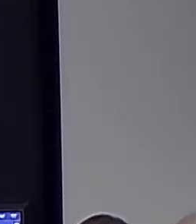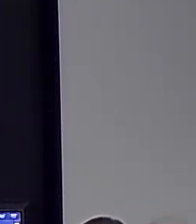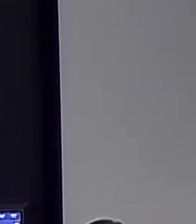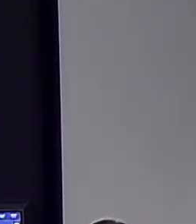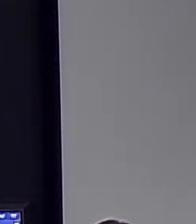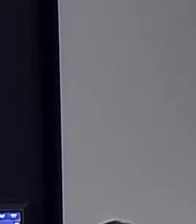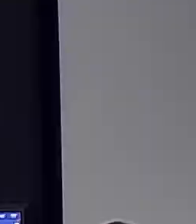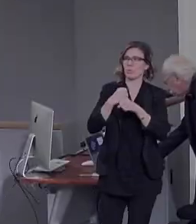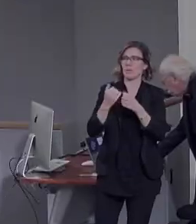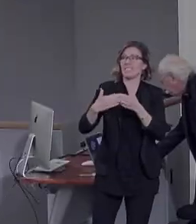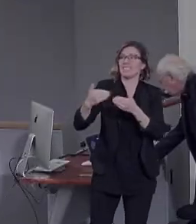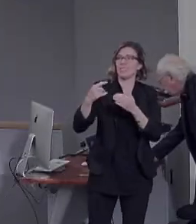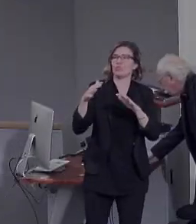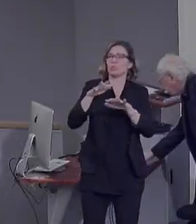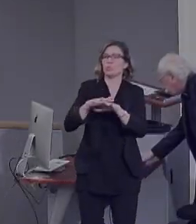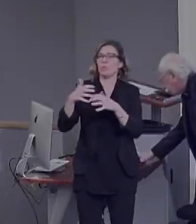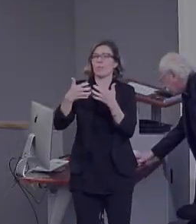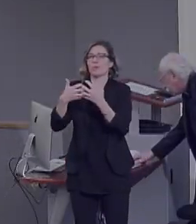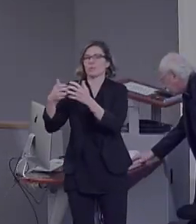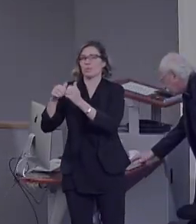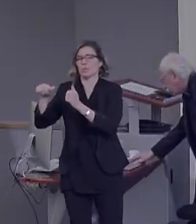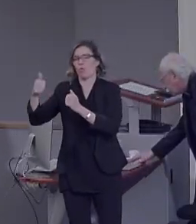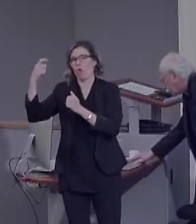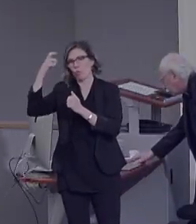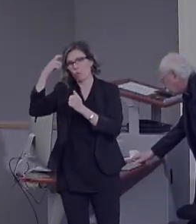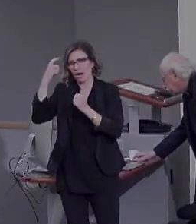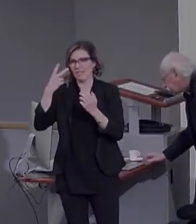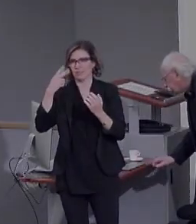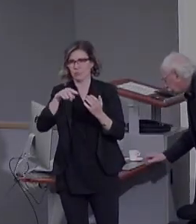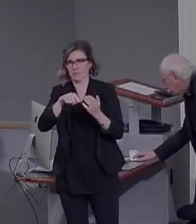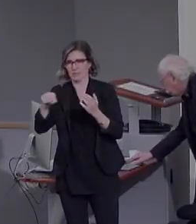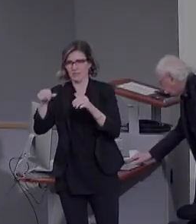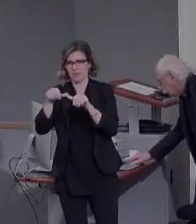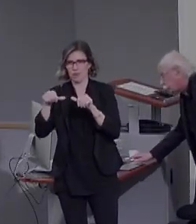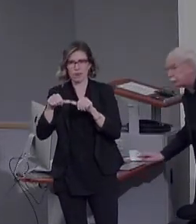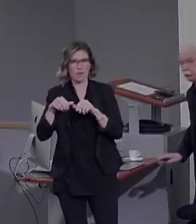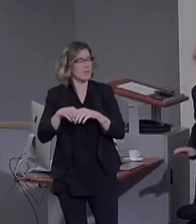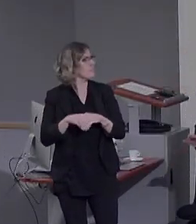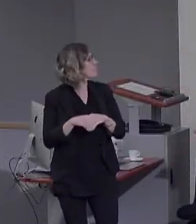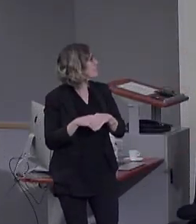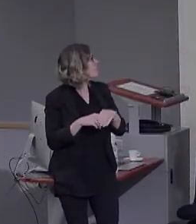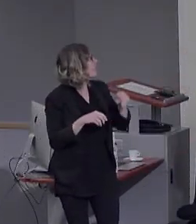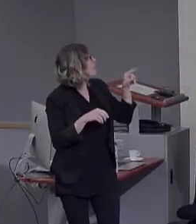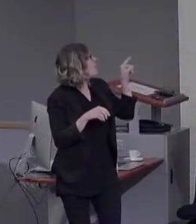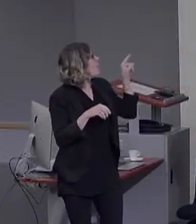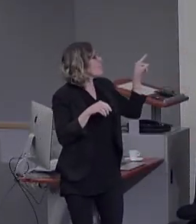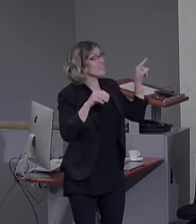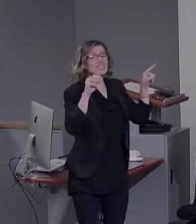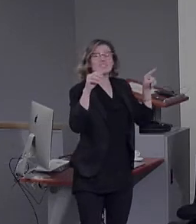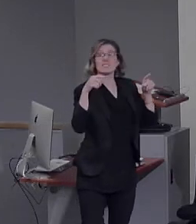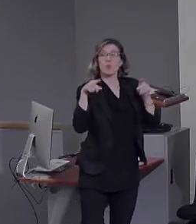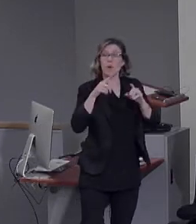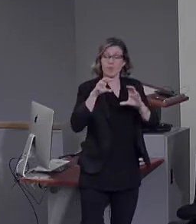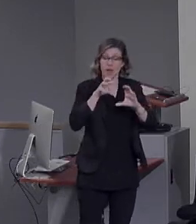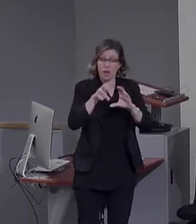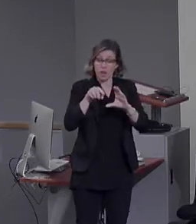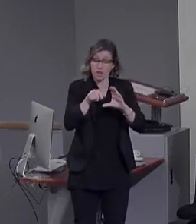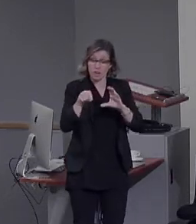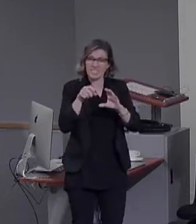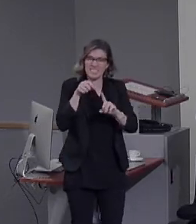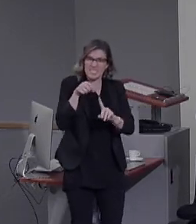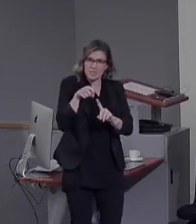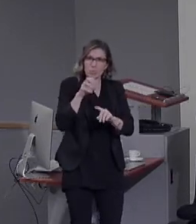brains. So now, the first experiment I show you, it's a median nerve stimulation. That's something that surgeons do